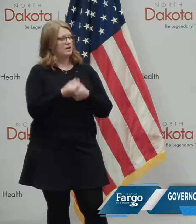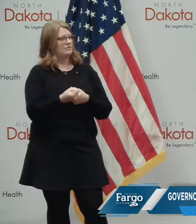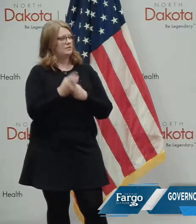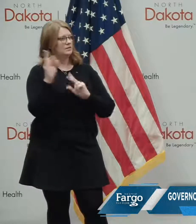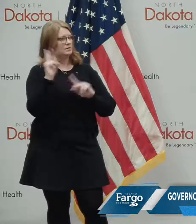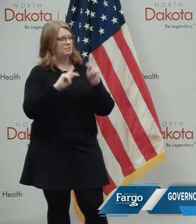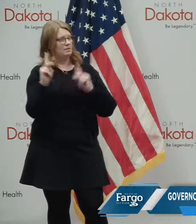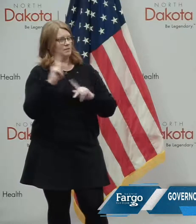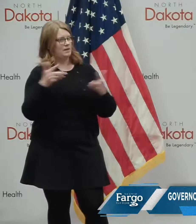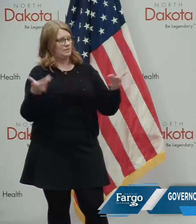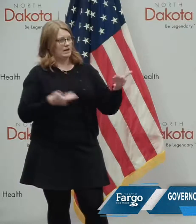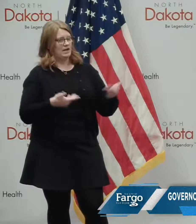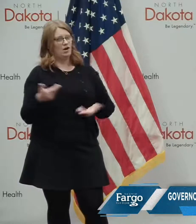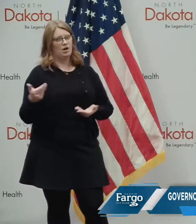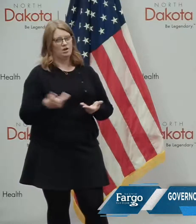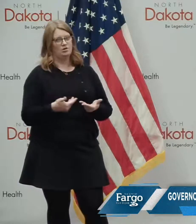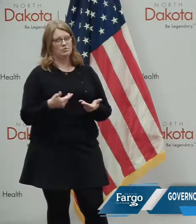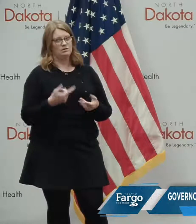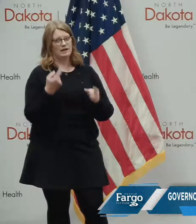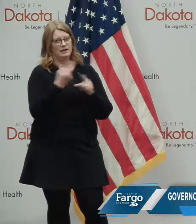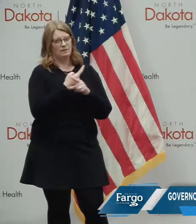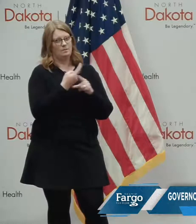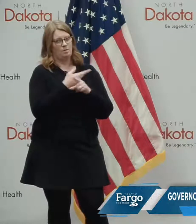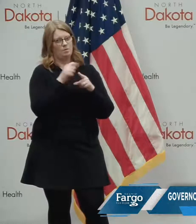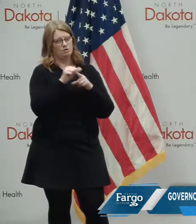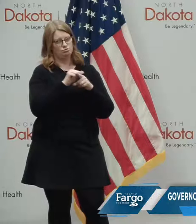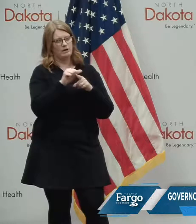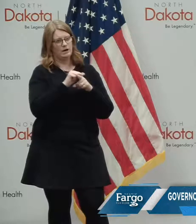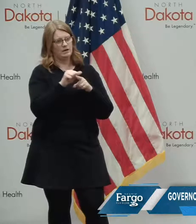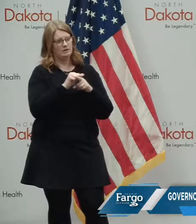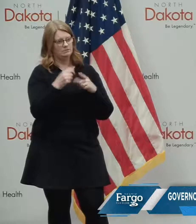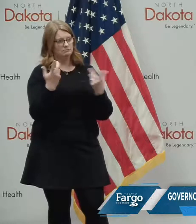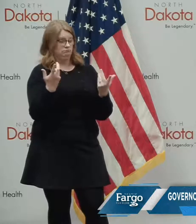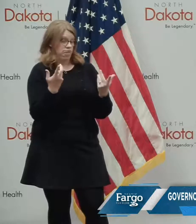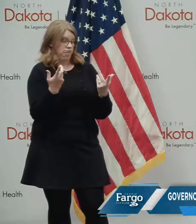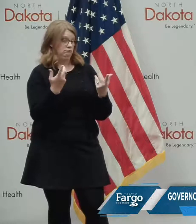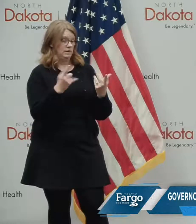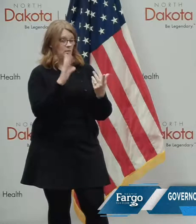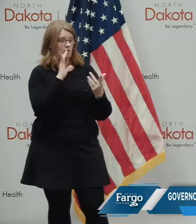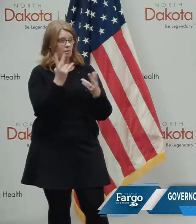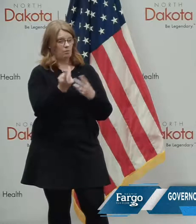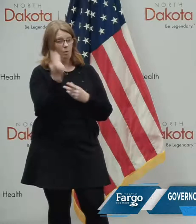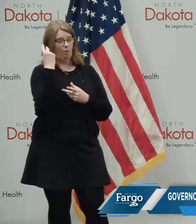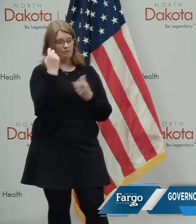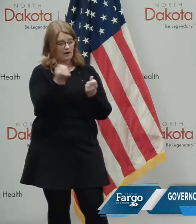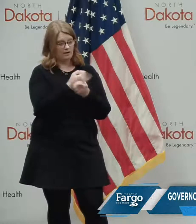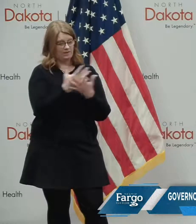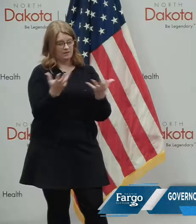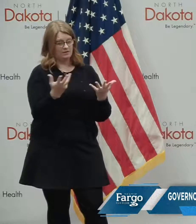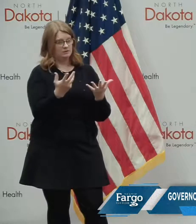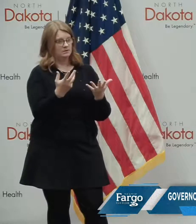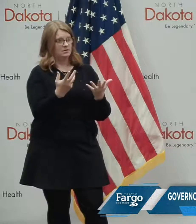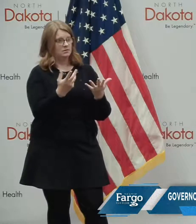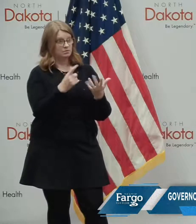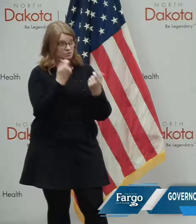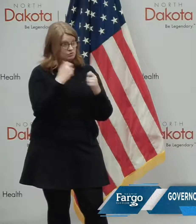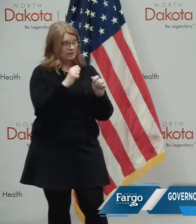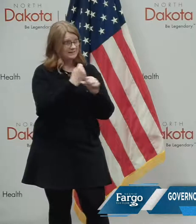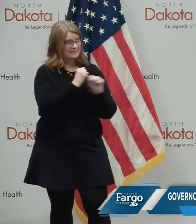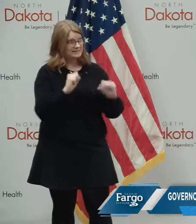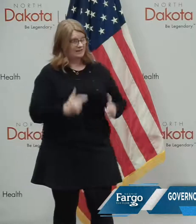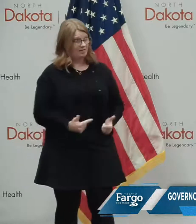being hired are getting the right training. But something we should, again, we're going to look at everything. I mean, when we're talking about lives, we got to